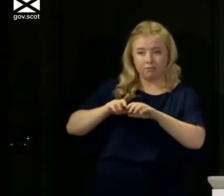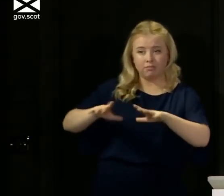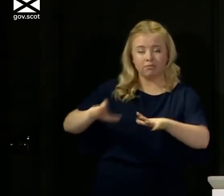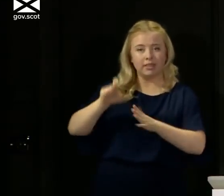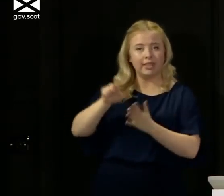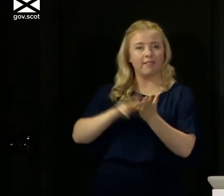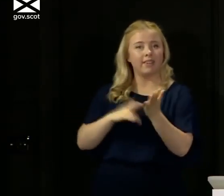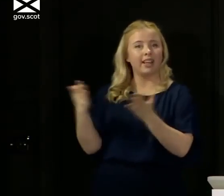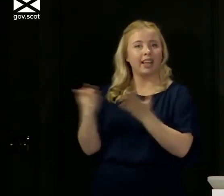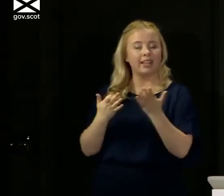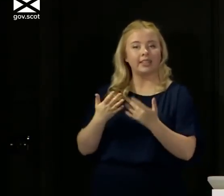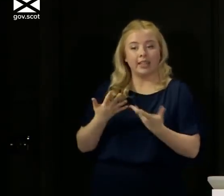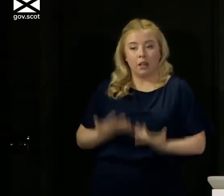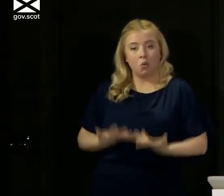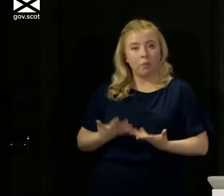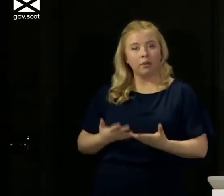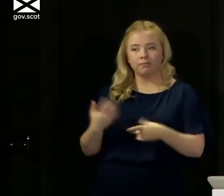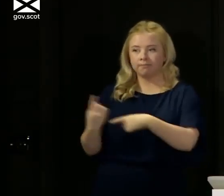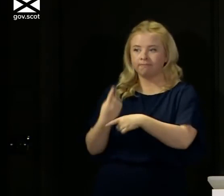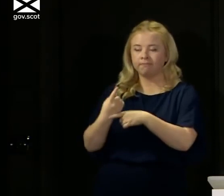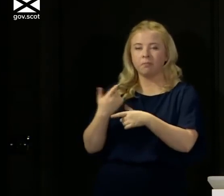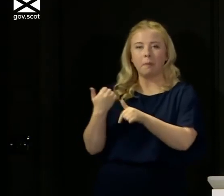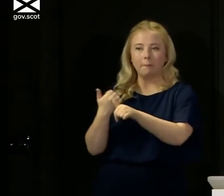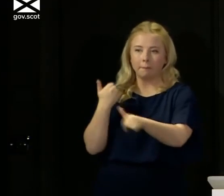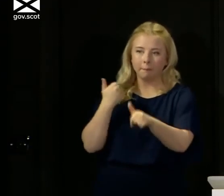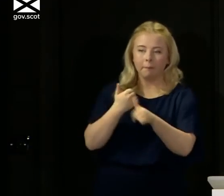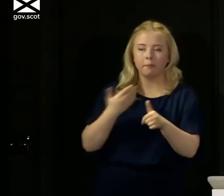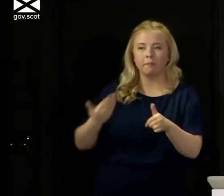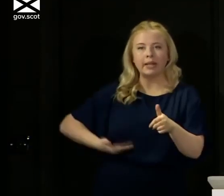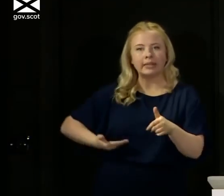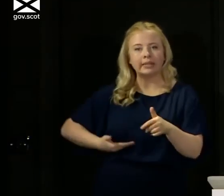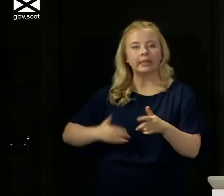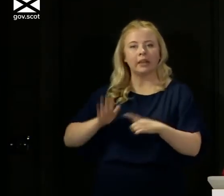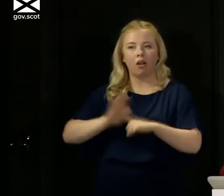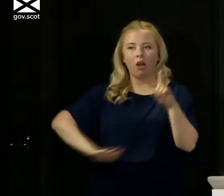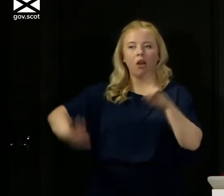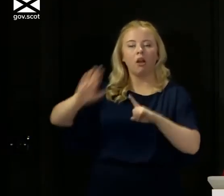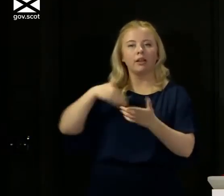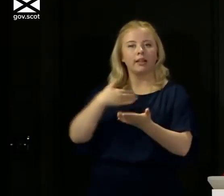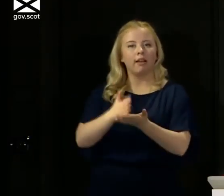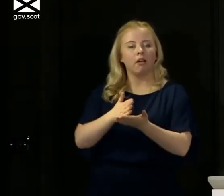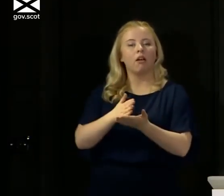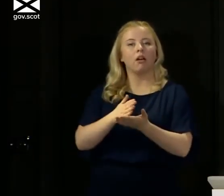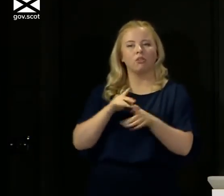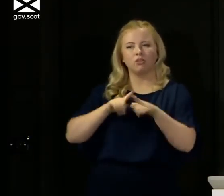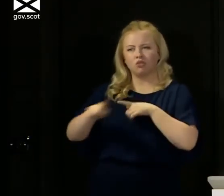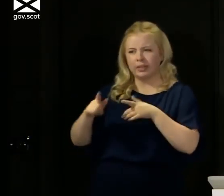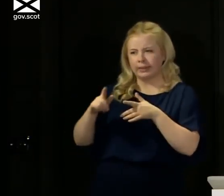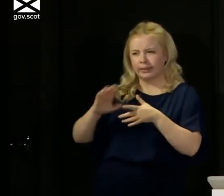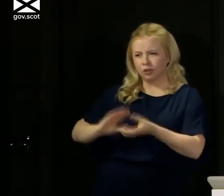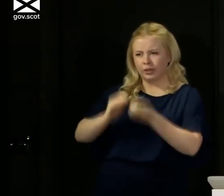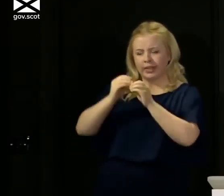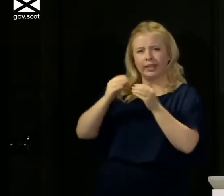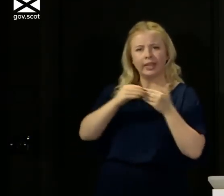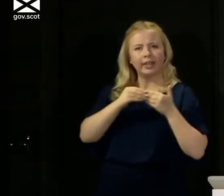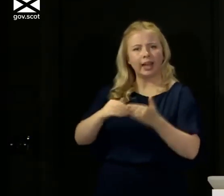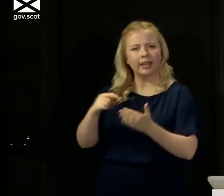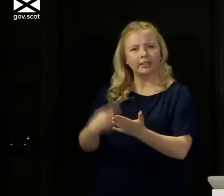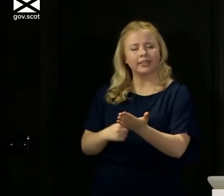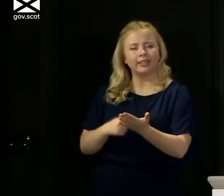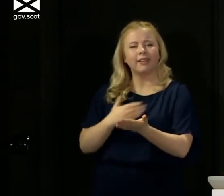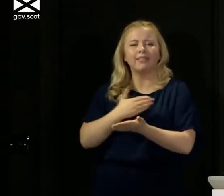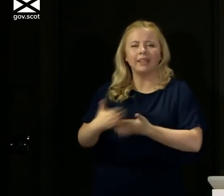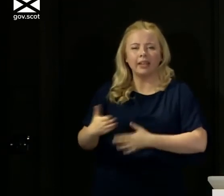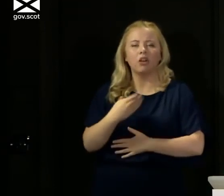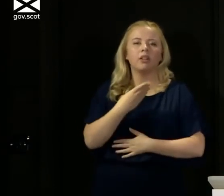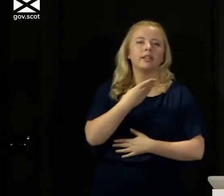to businesses across all sectors of the economy as we work to put guidance in place for how they do that. And clearly that's going to be more